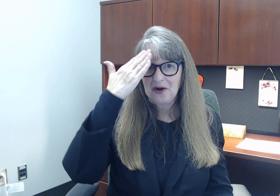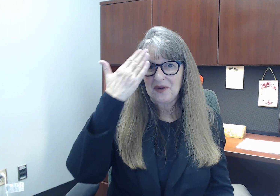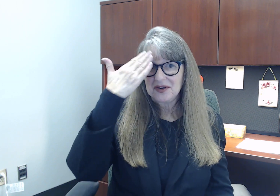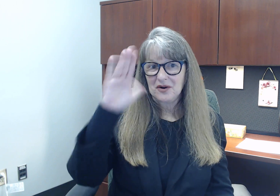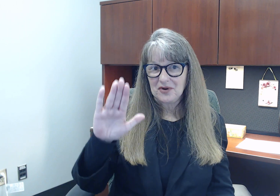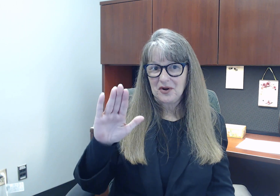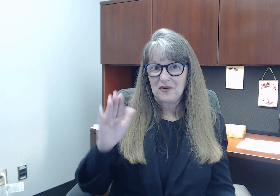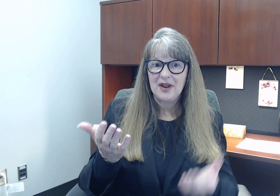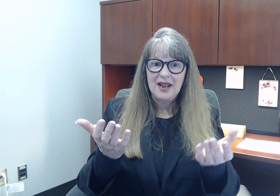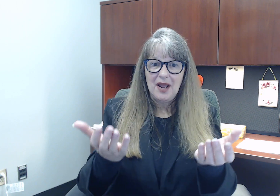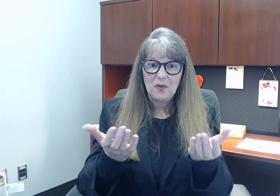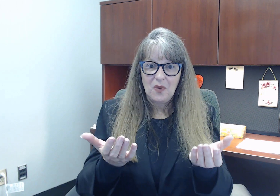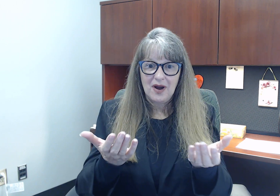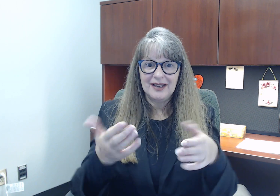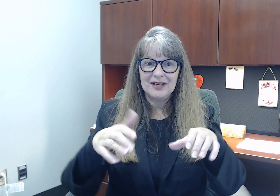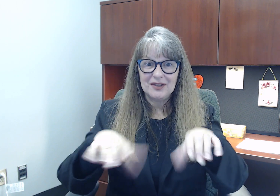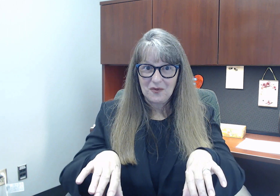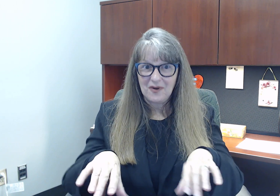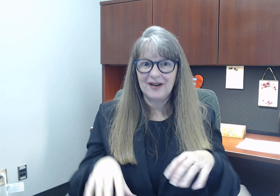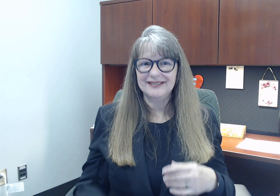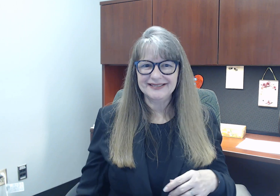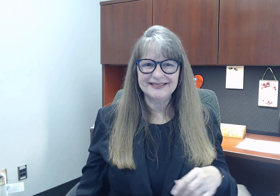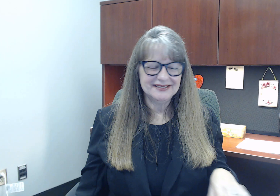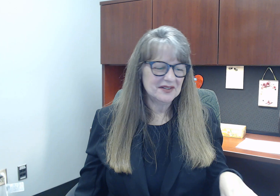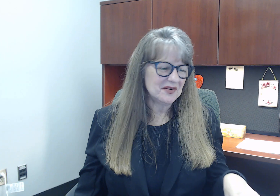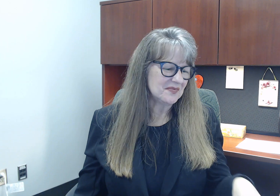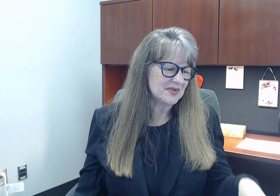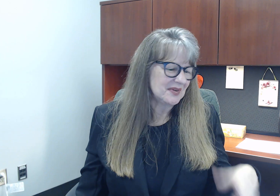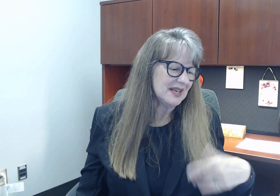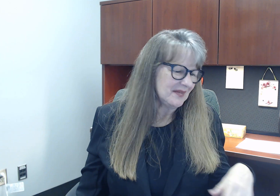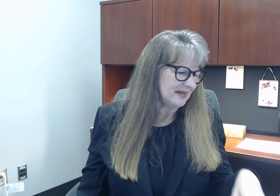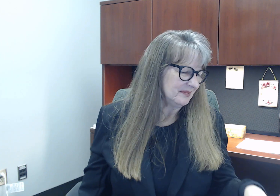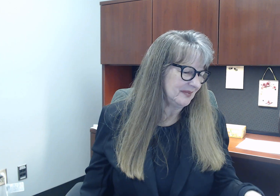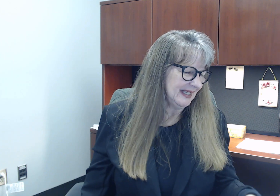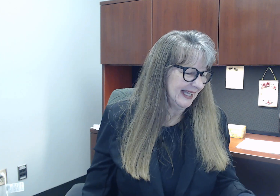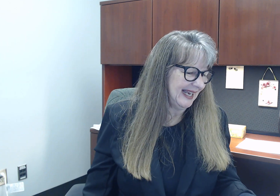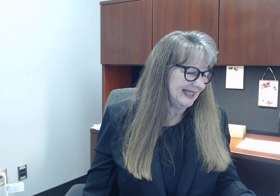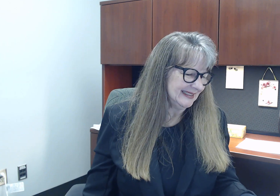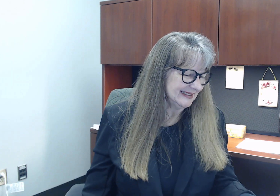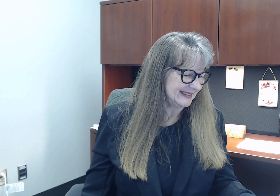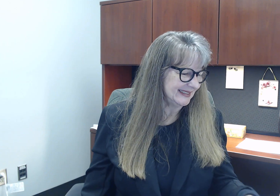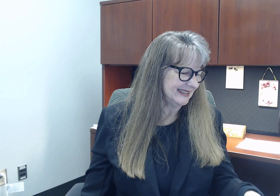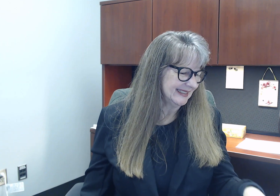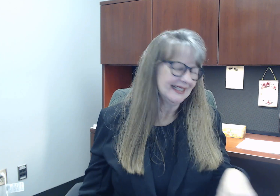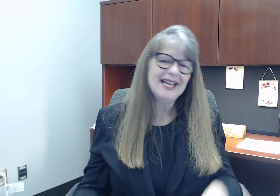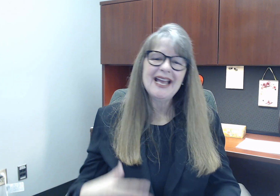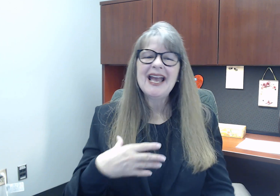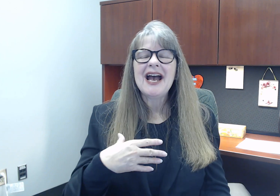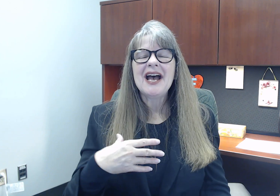and don't know, and want and don't want. So anyway. So,